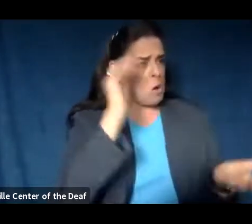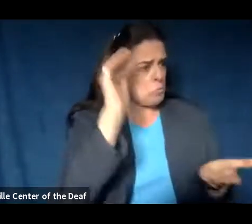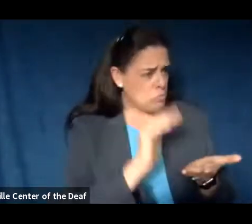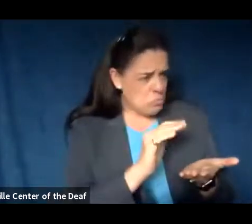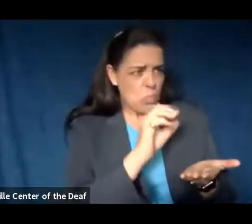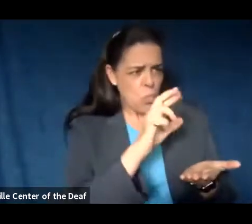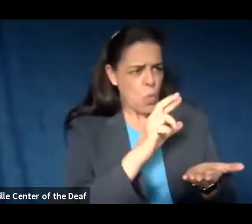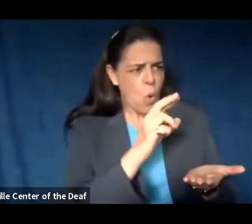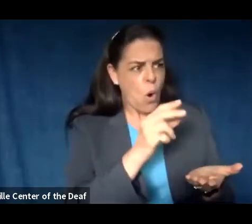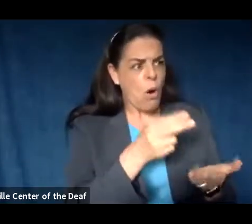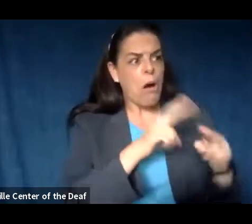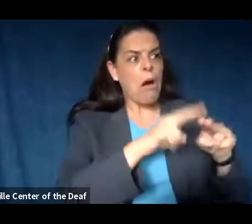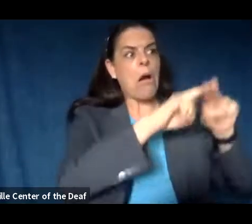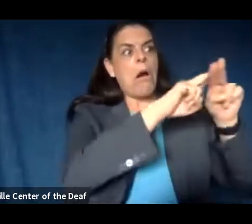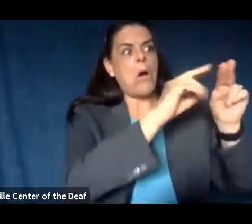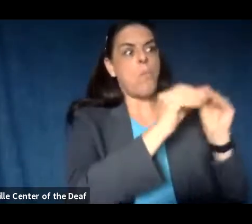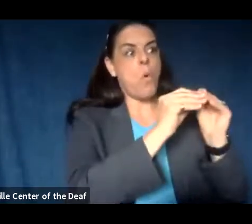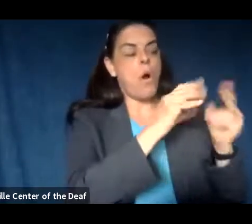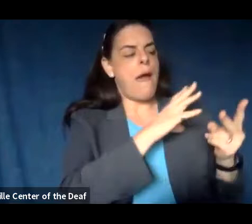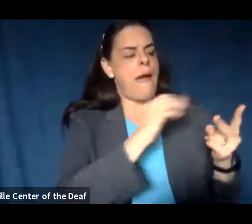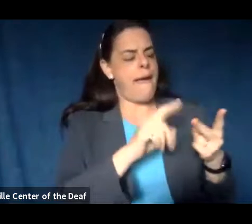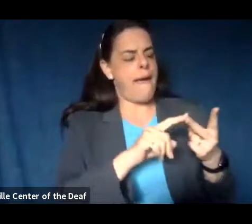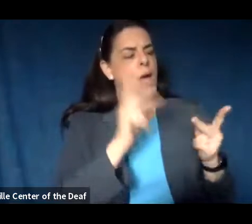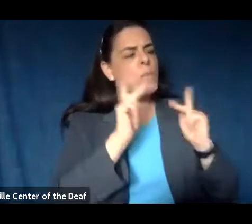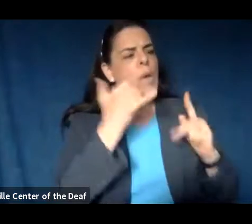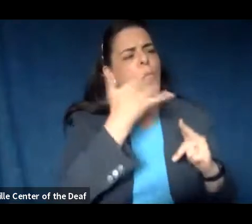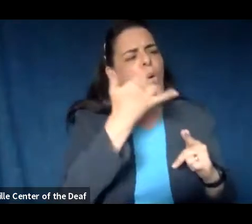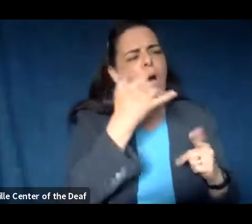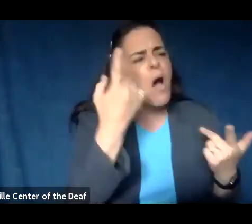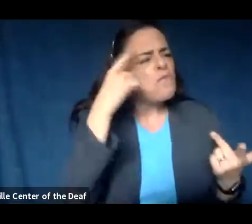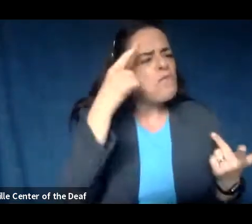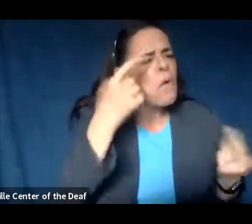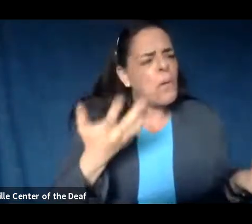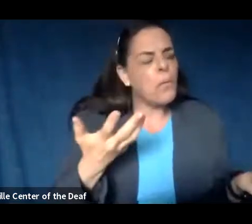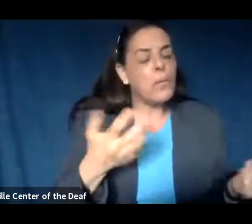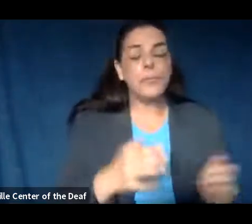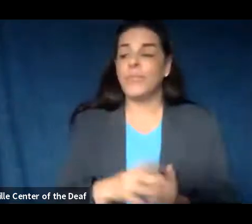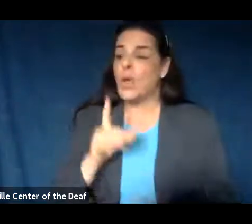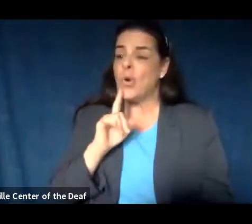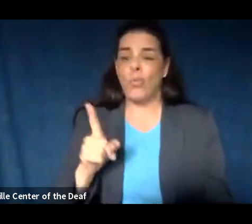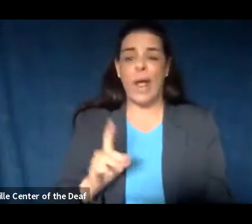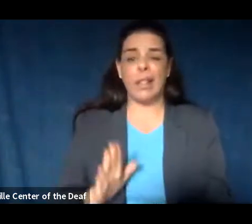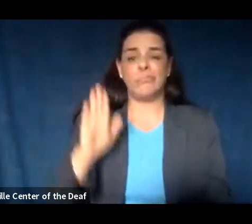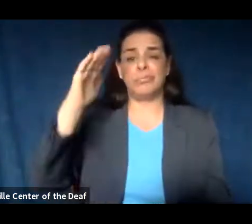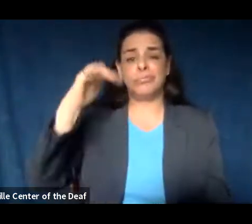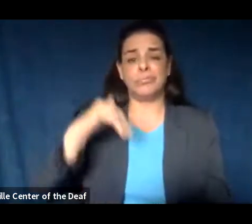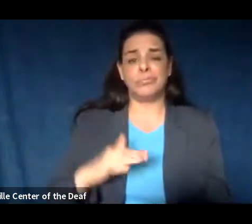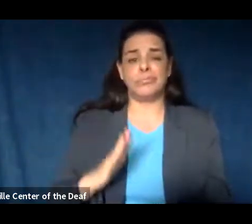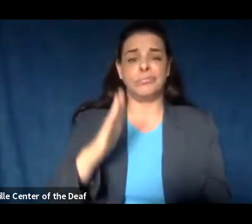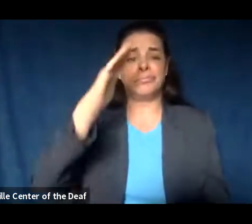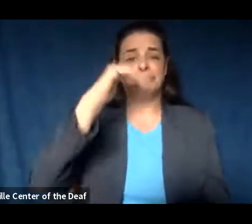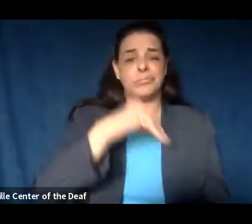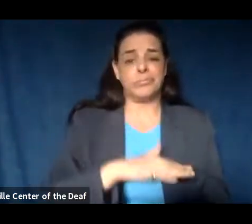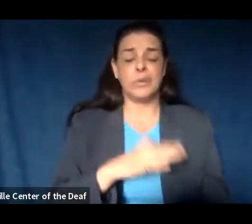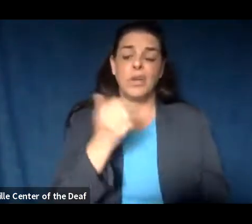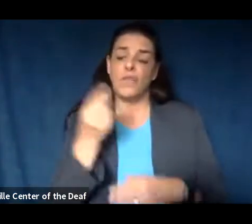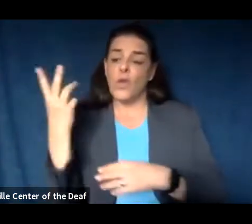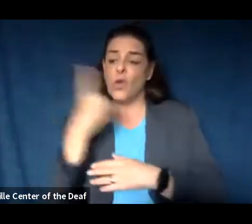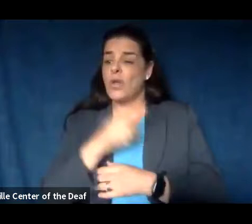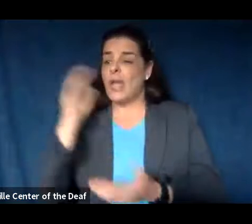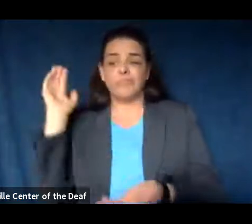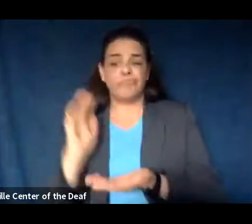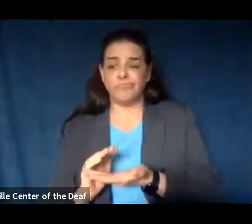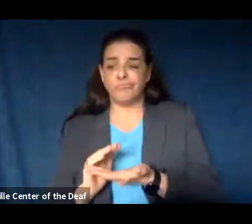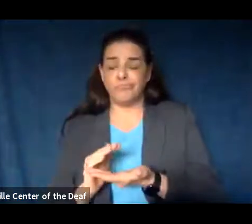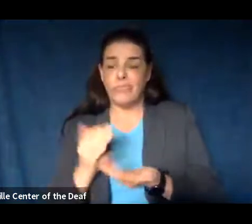or increased? And what are people still calling about? They're going up and down, really. So we had a few days that they were down. They've been back up